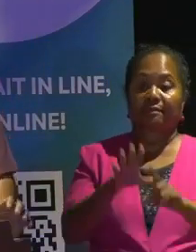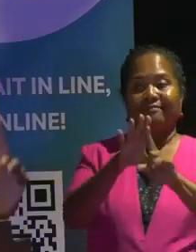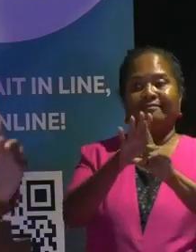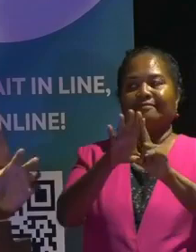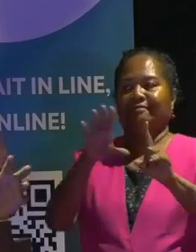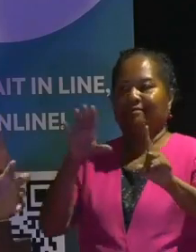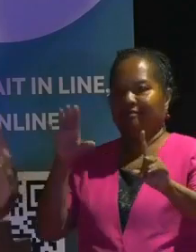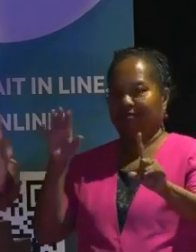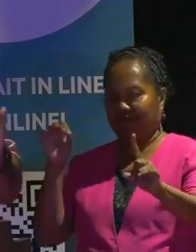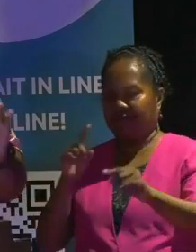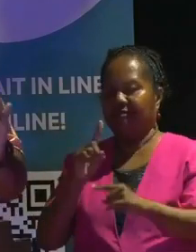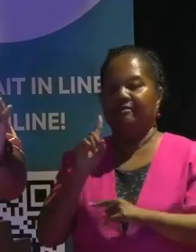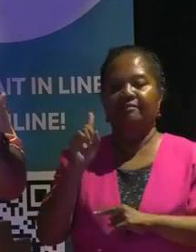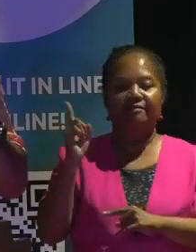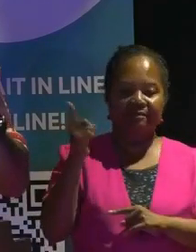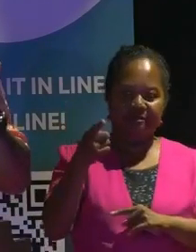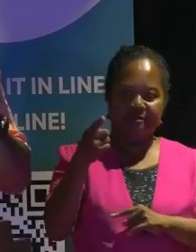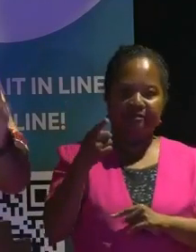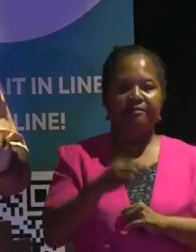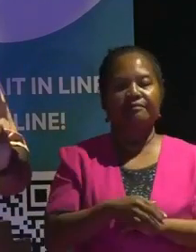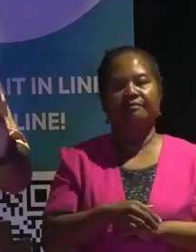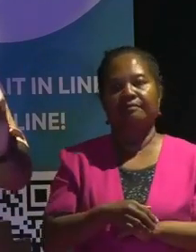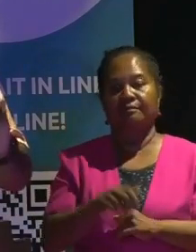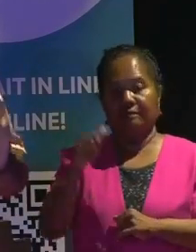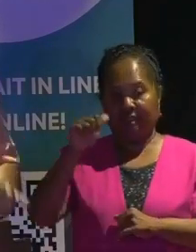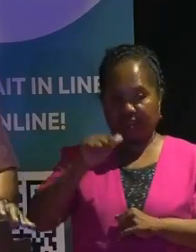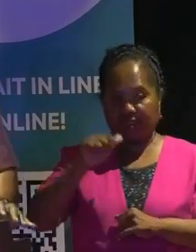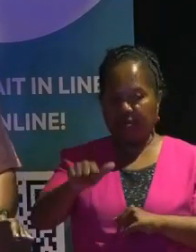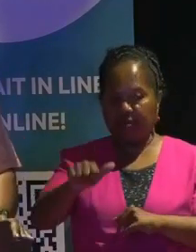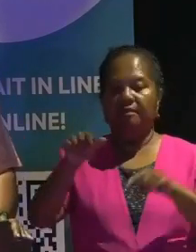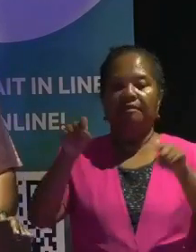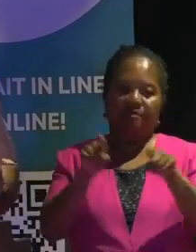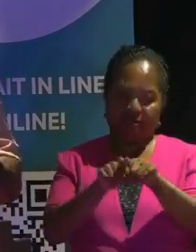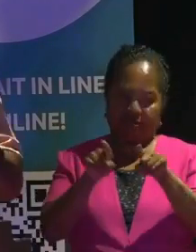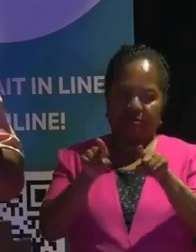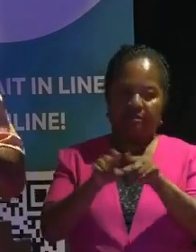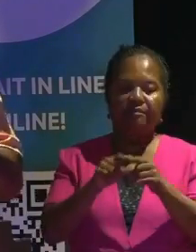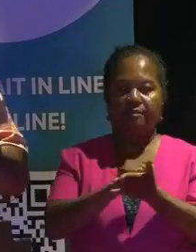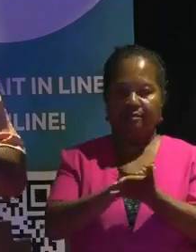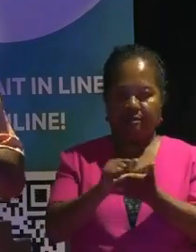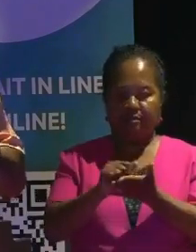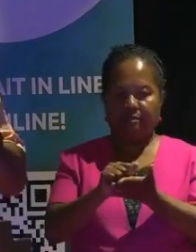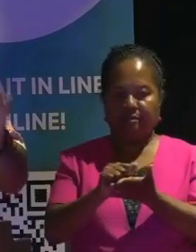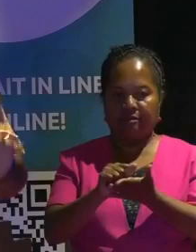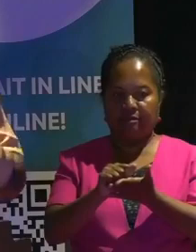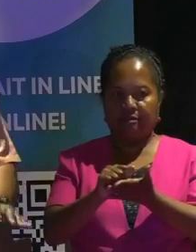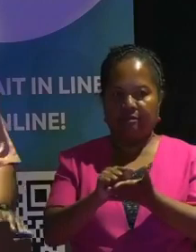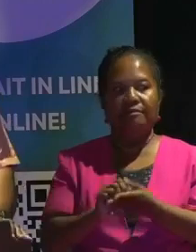examples on that 1,000 kina. We are using that same figure so that we will